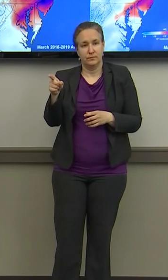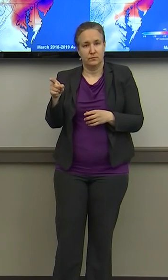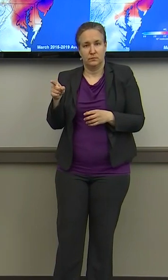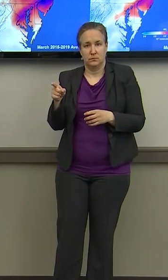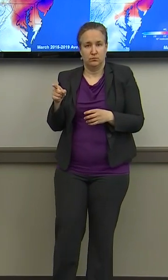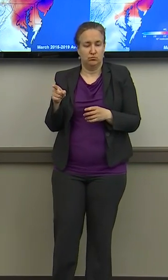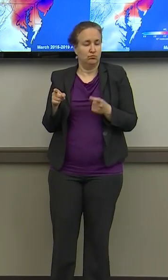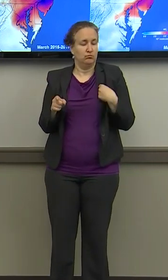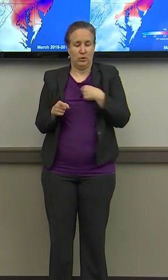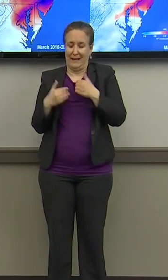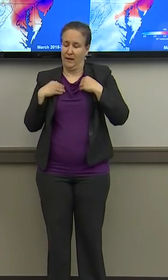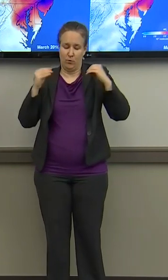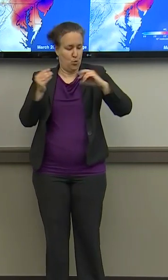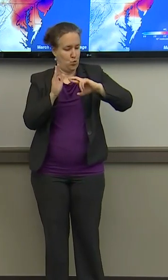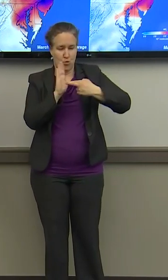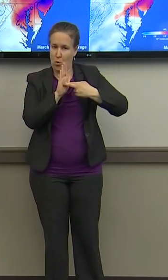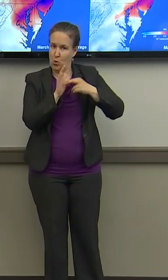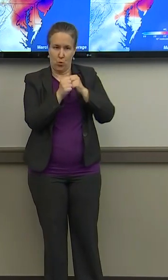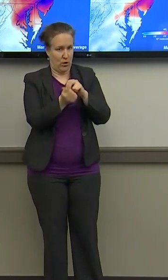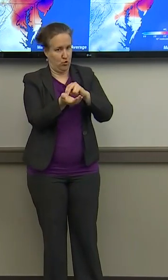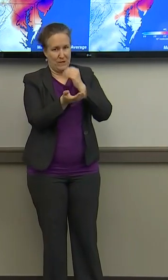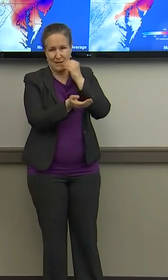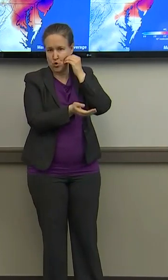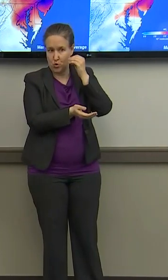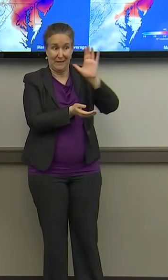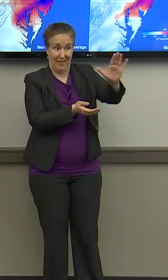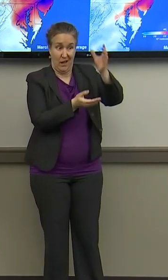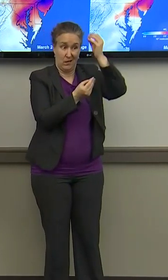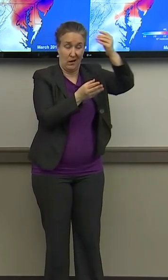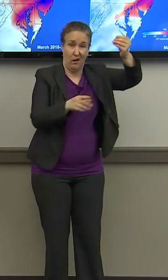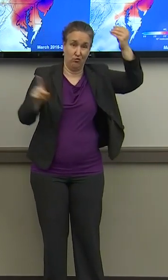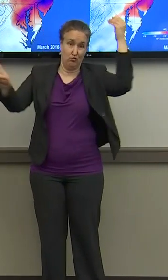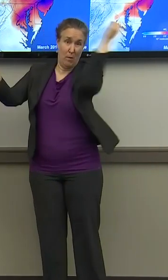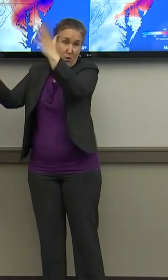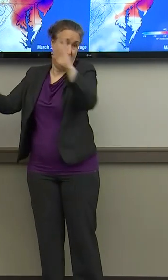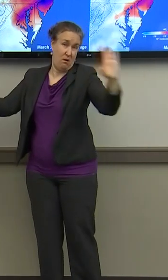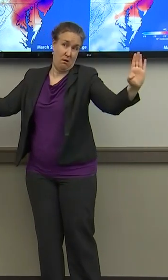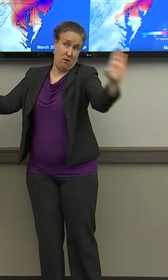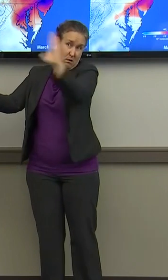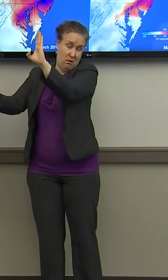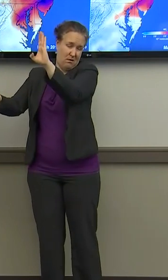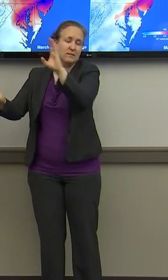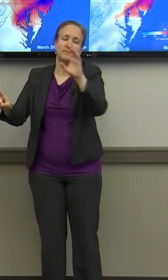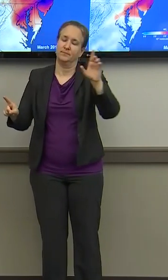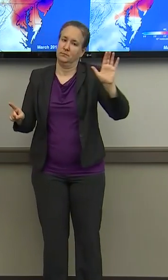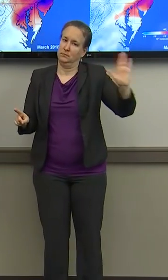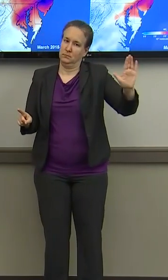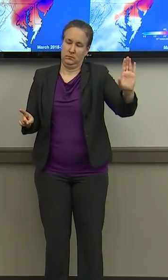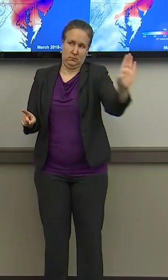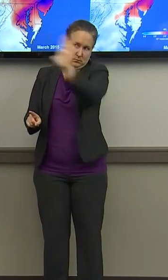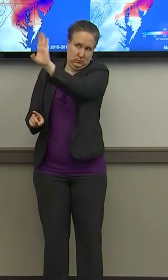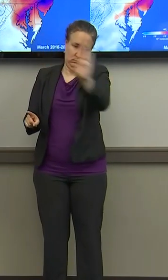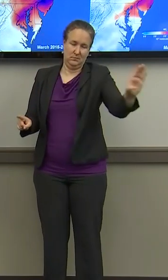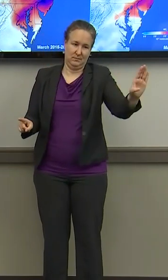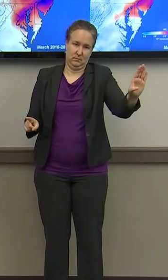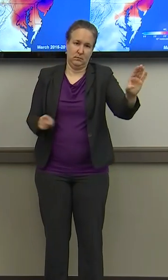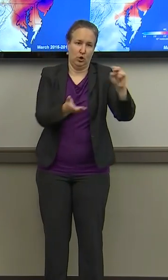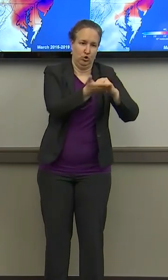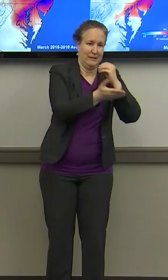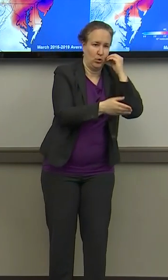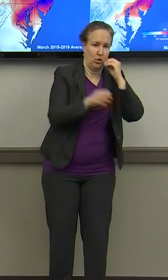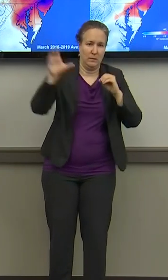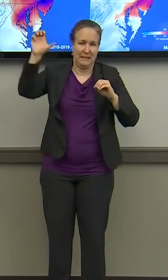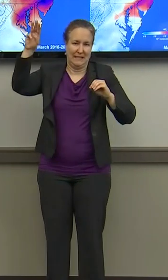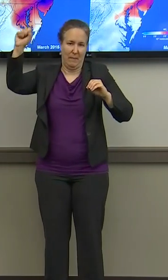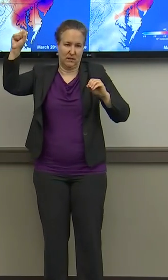any role in the nursing homes reporting their data to CMS. That's between the nursing home and